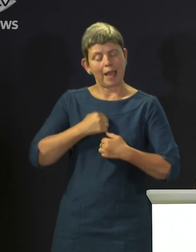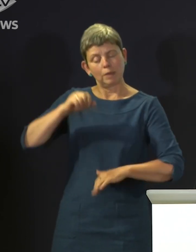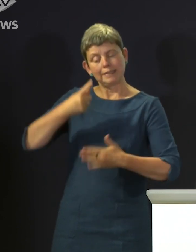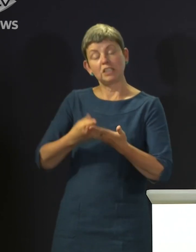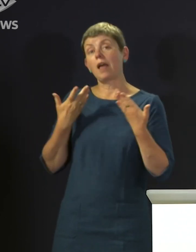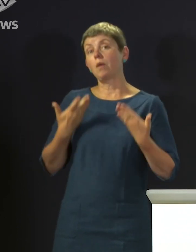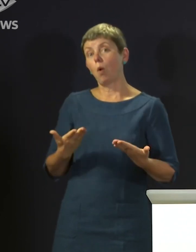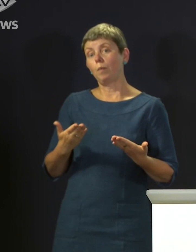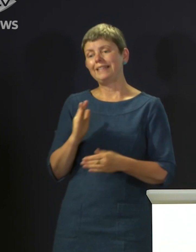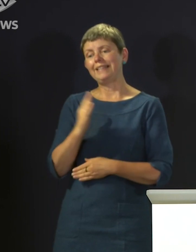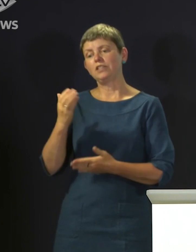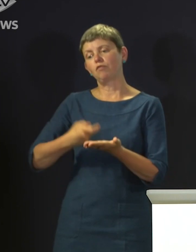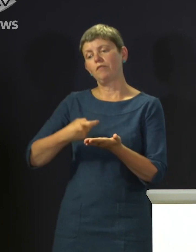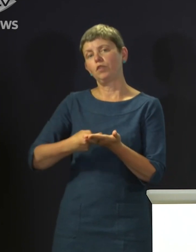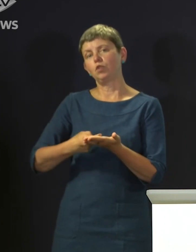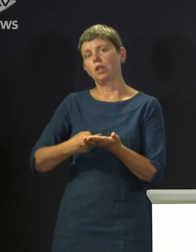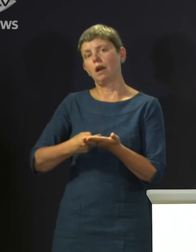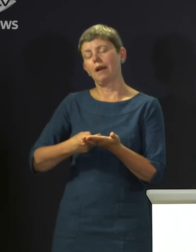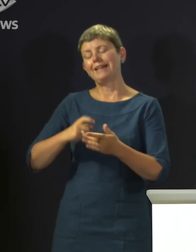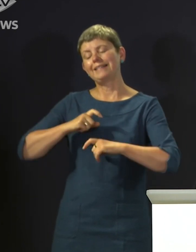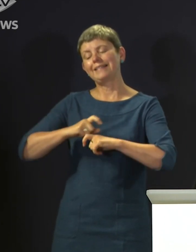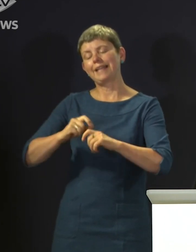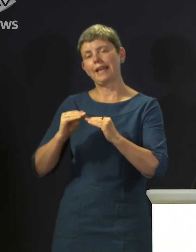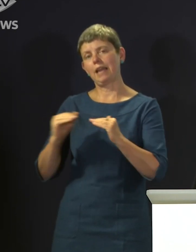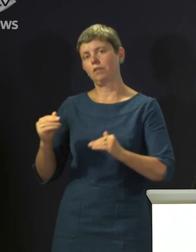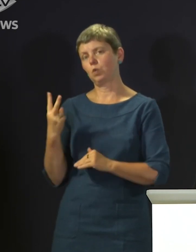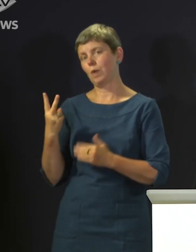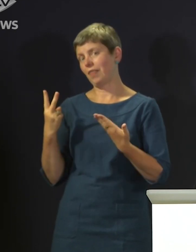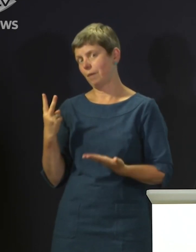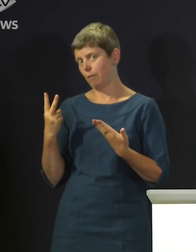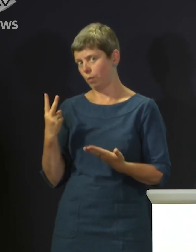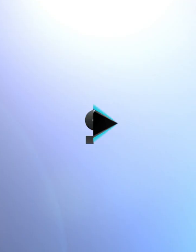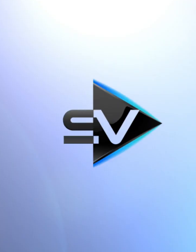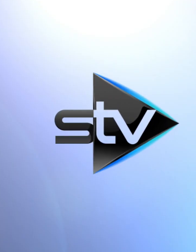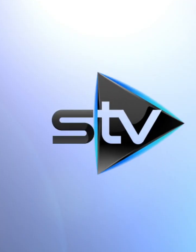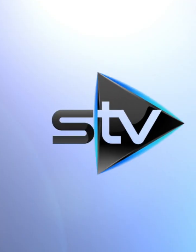Renfrewshire should stay at level 2 for now, although this will be kept under close review.